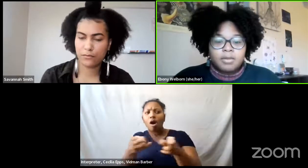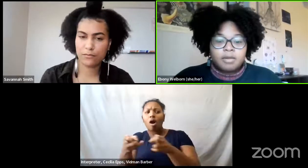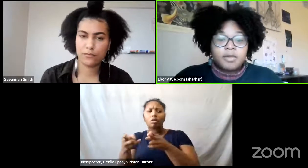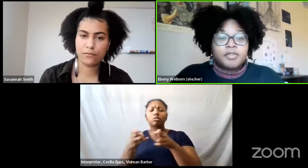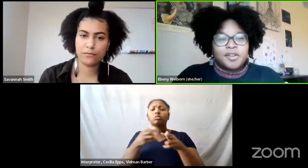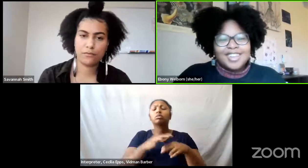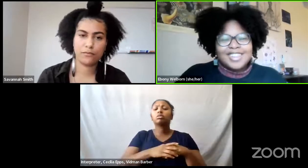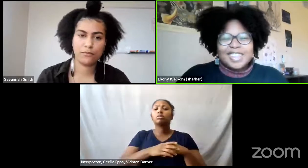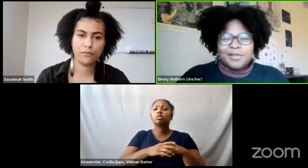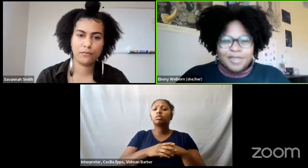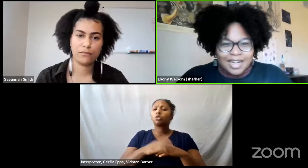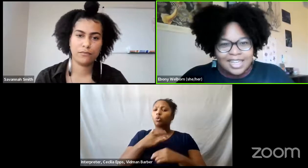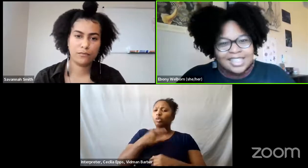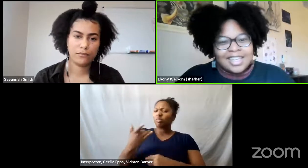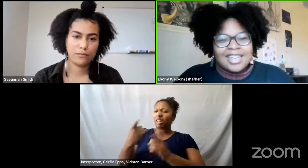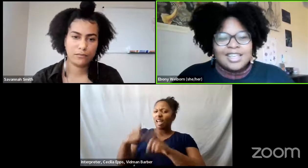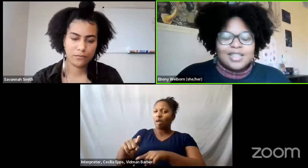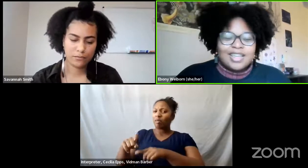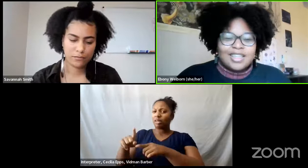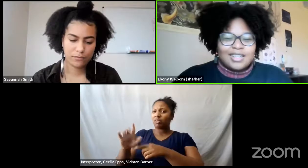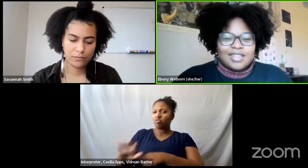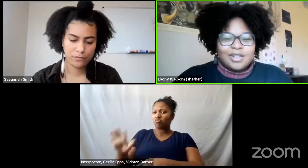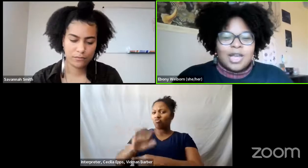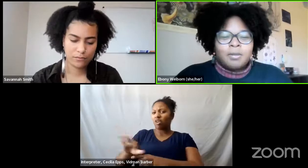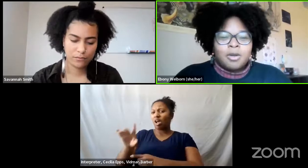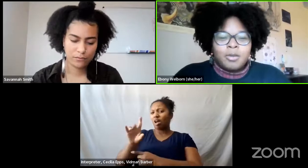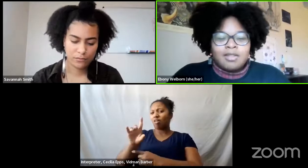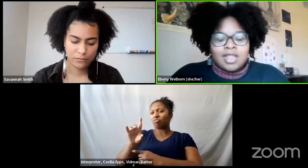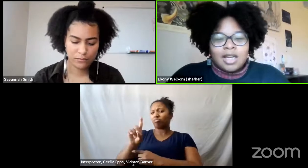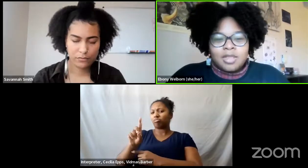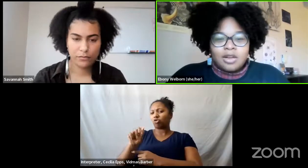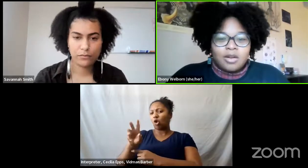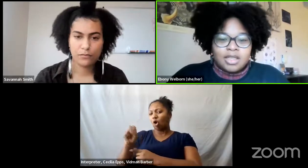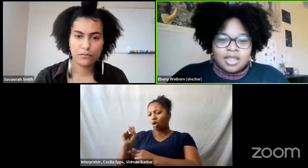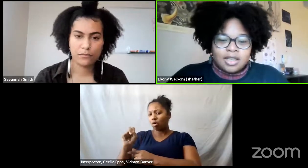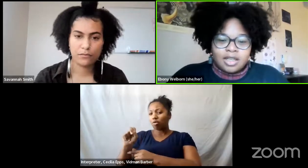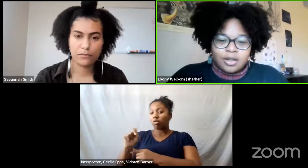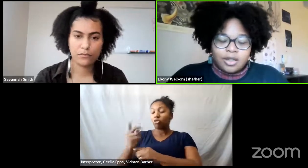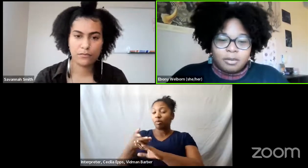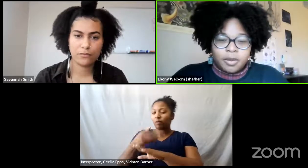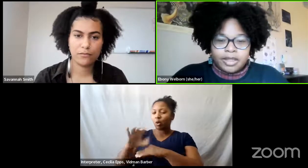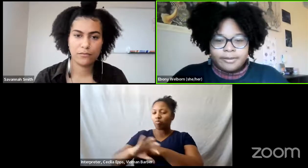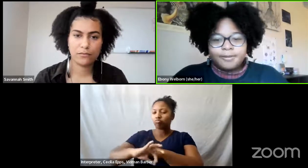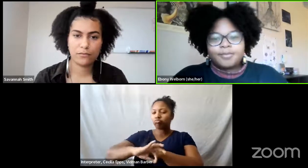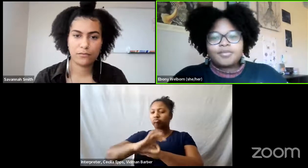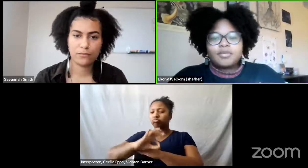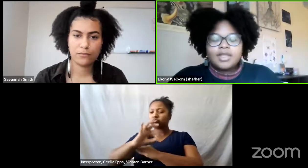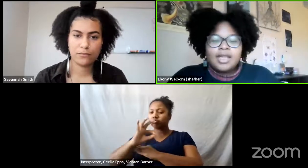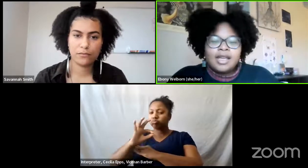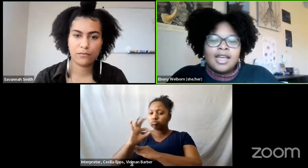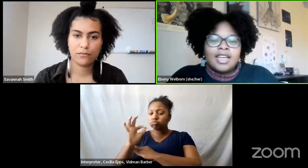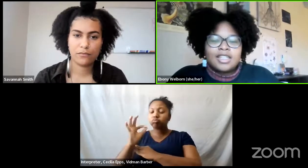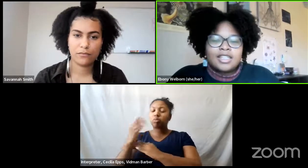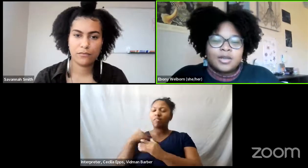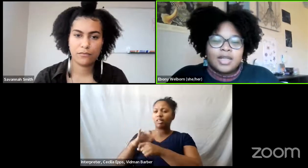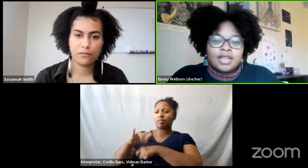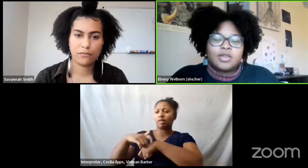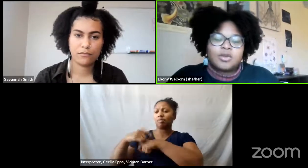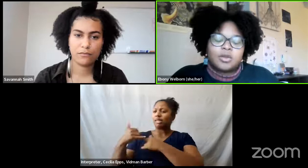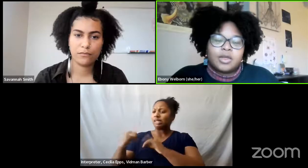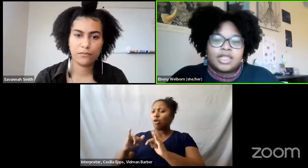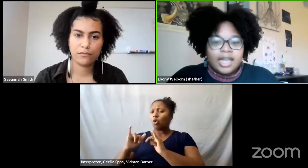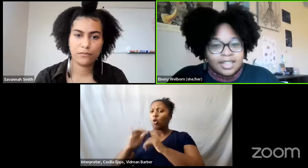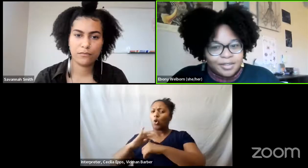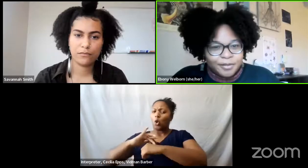around dawn, but before the sunrise, so that there's still ample amount of time to go hunting in the early morning. And it is known